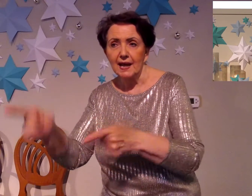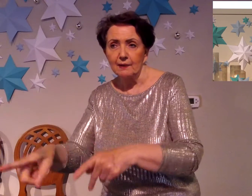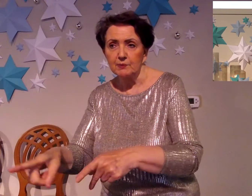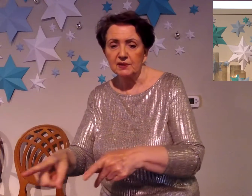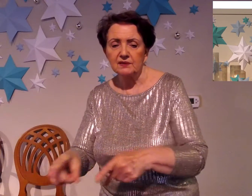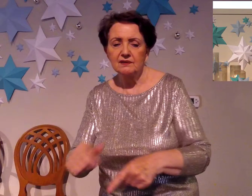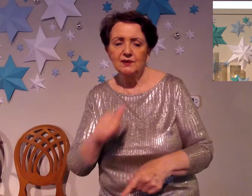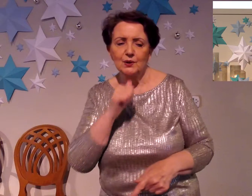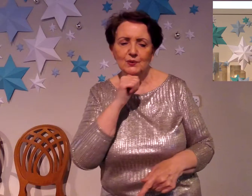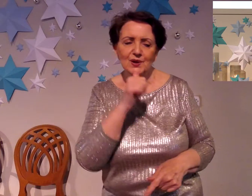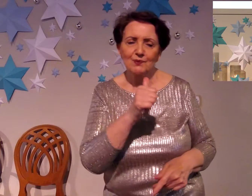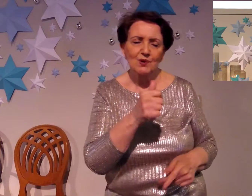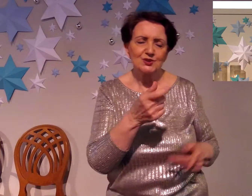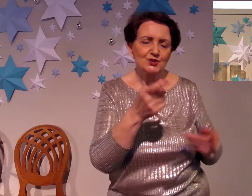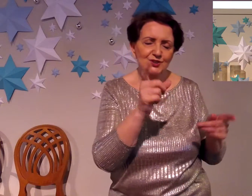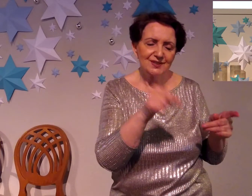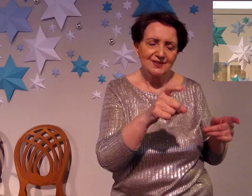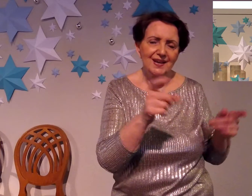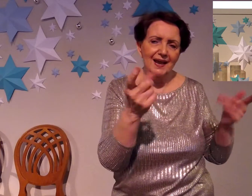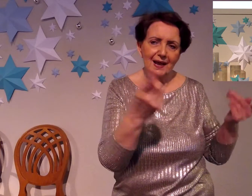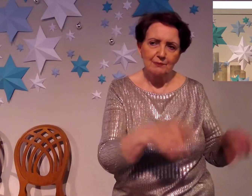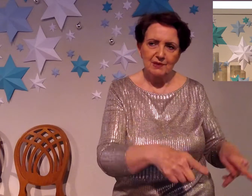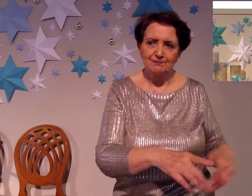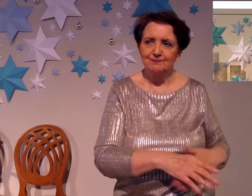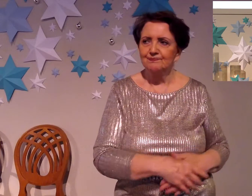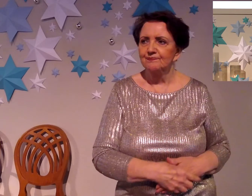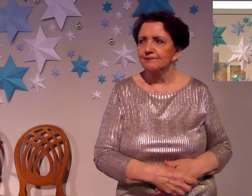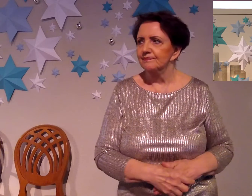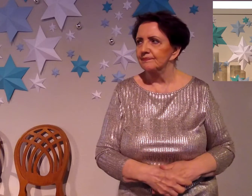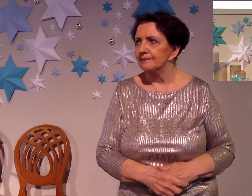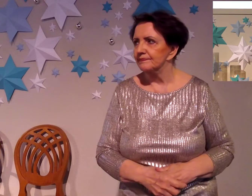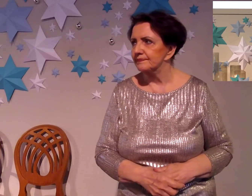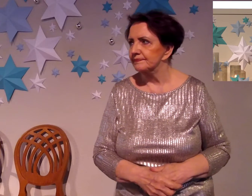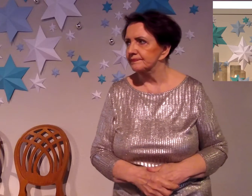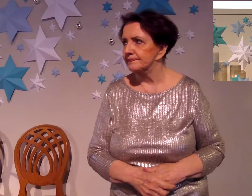what ought not to happen.